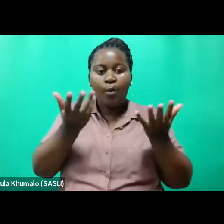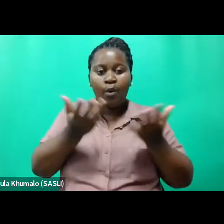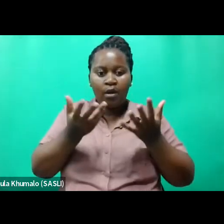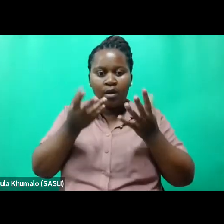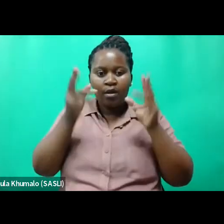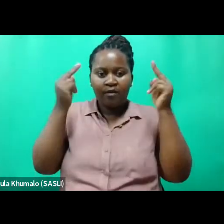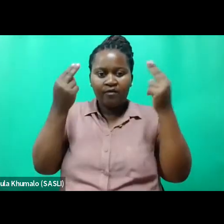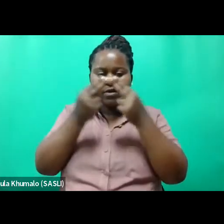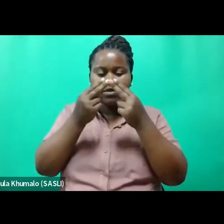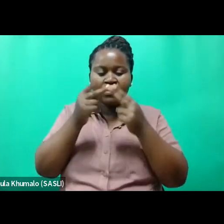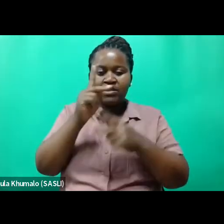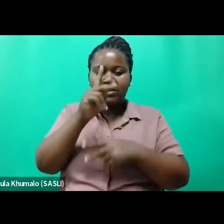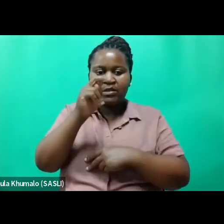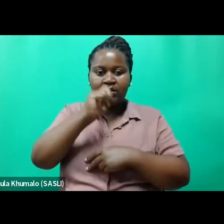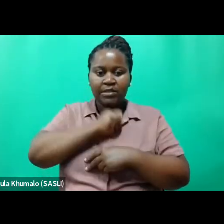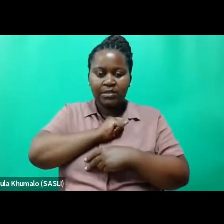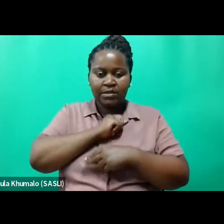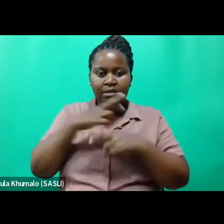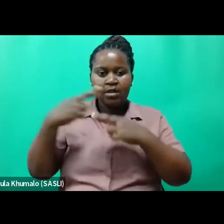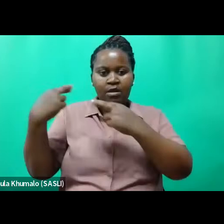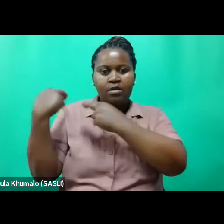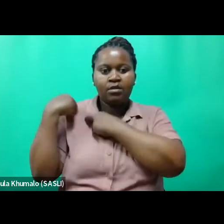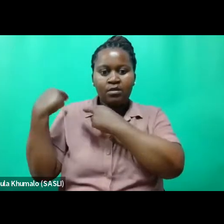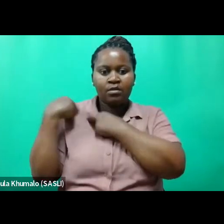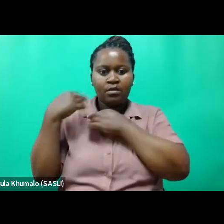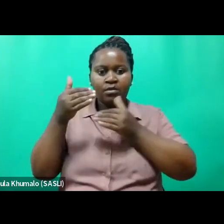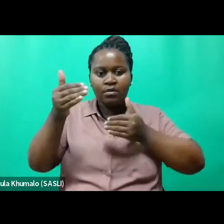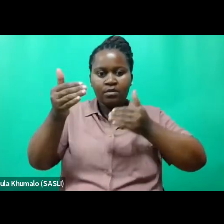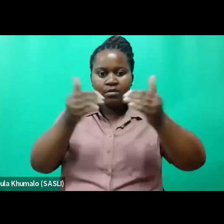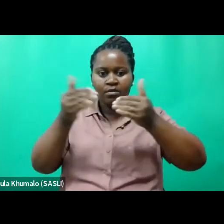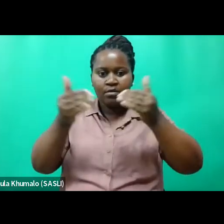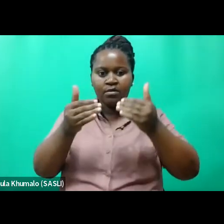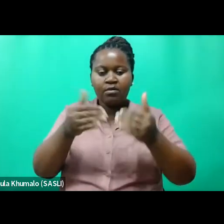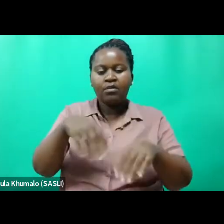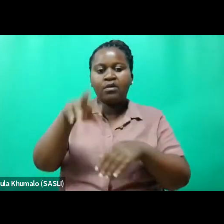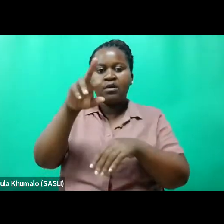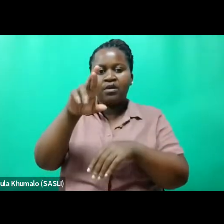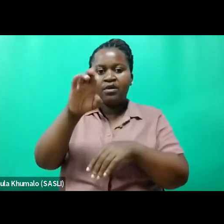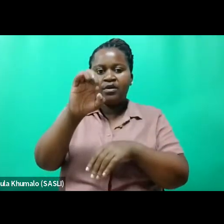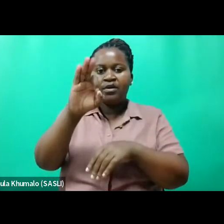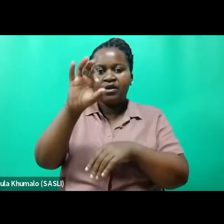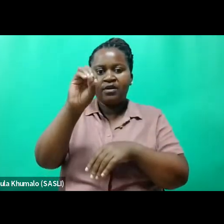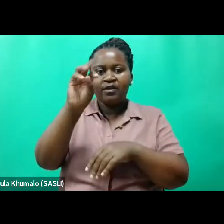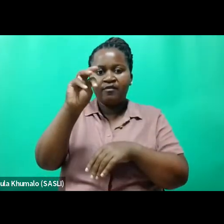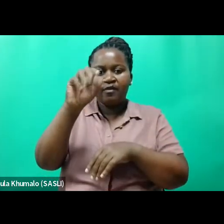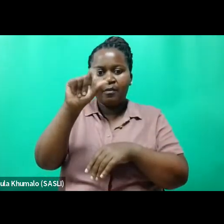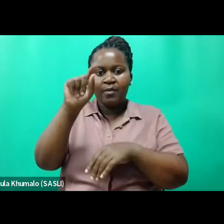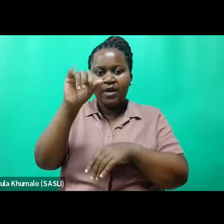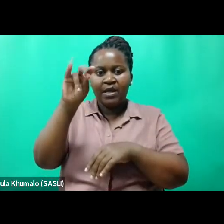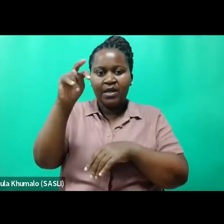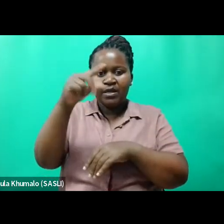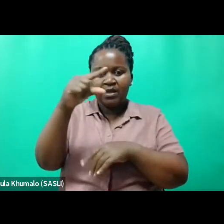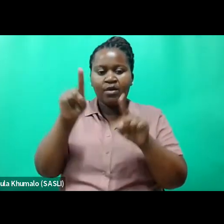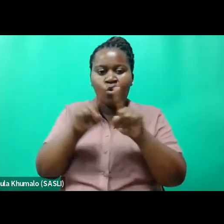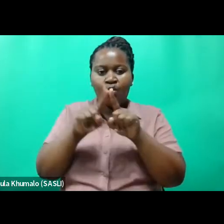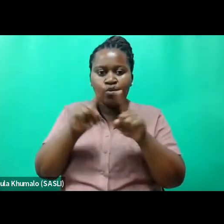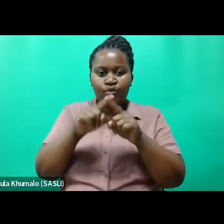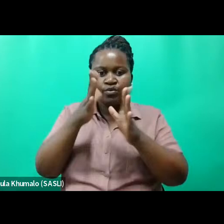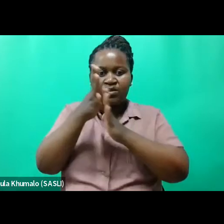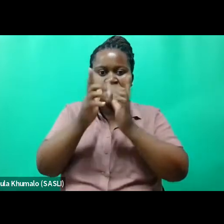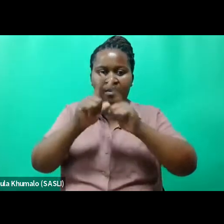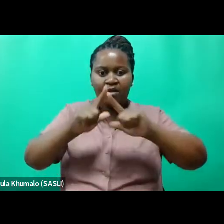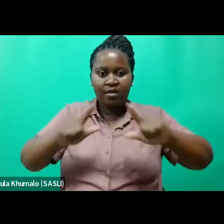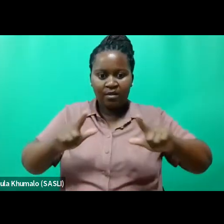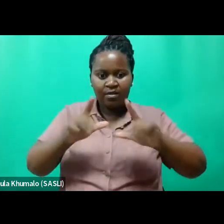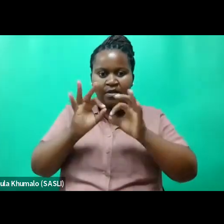is responsible for managing the reformatting services and the South African Sign Language services.